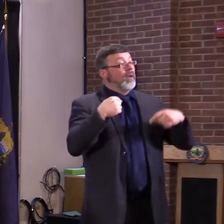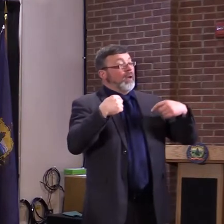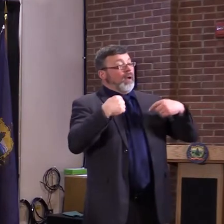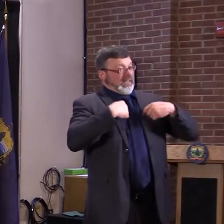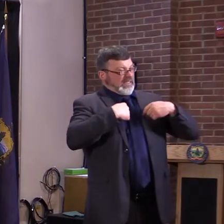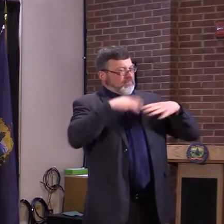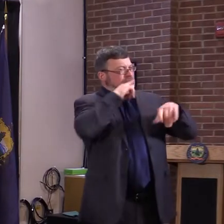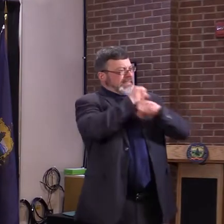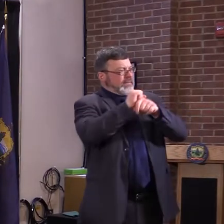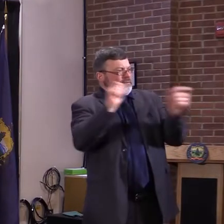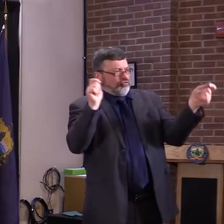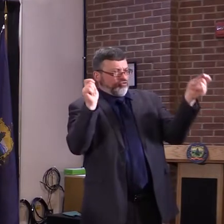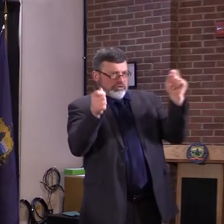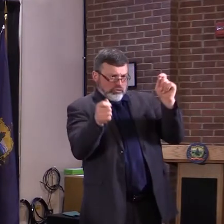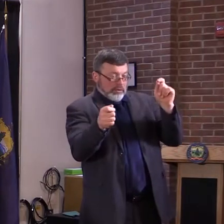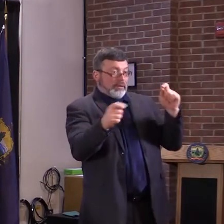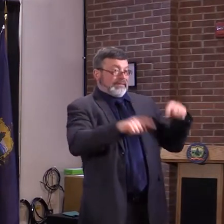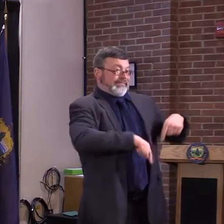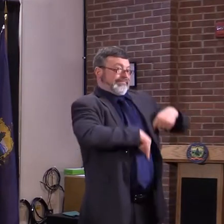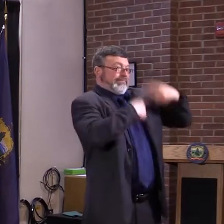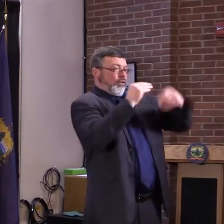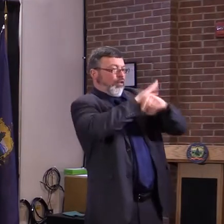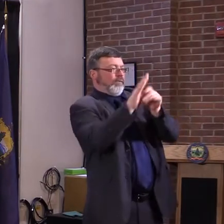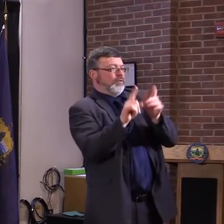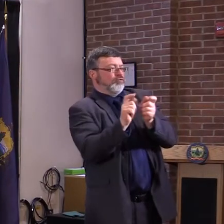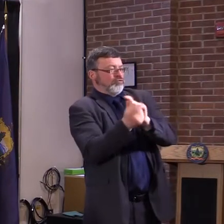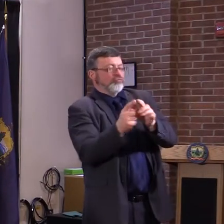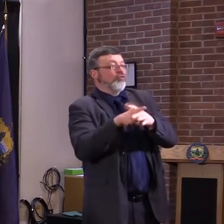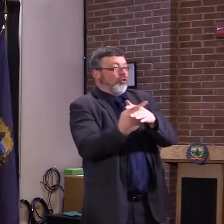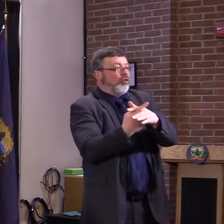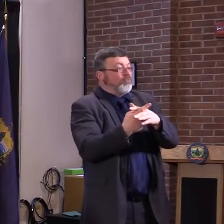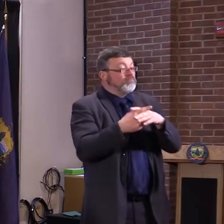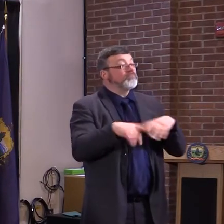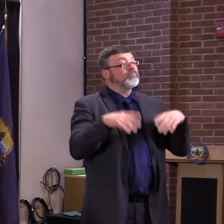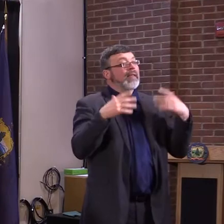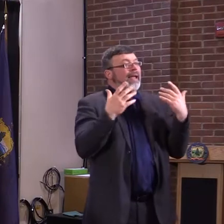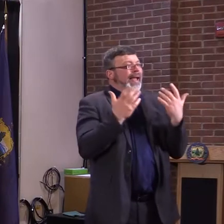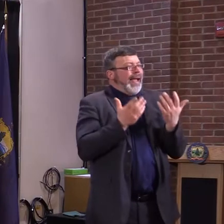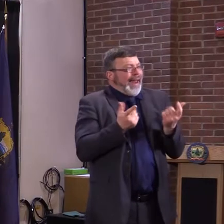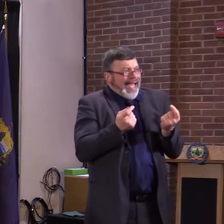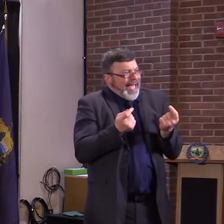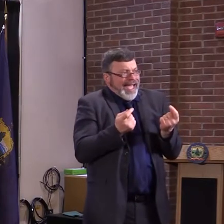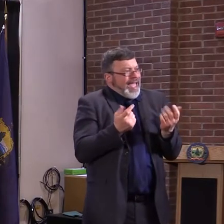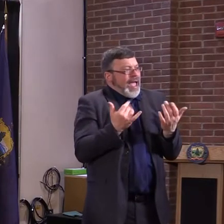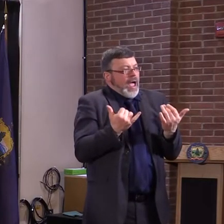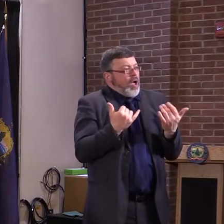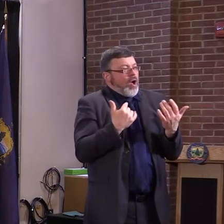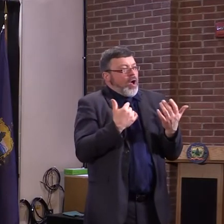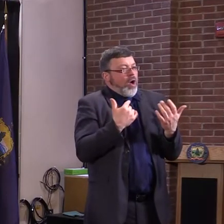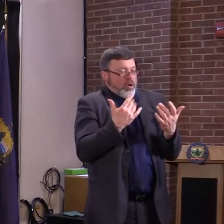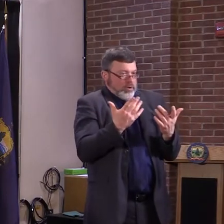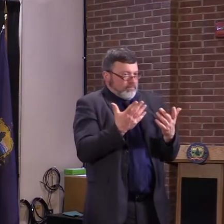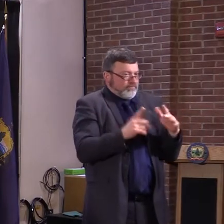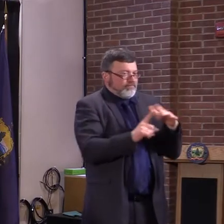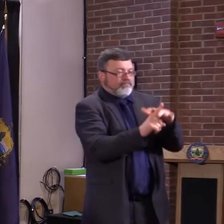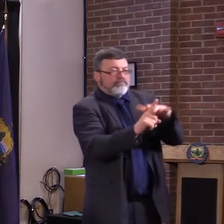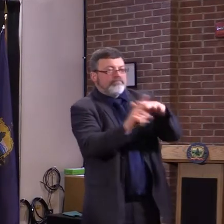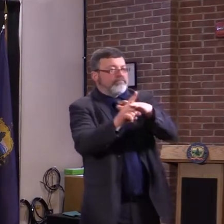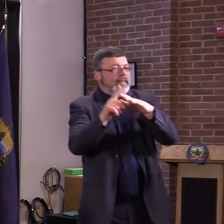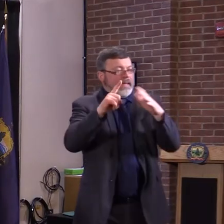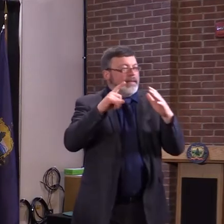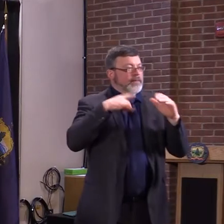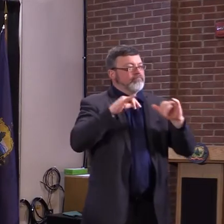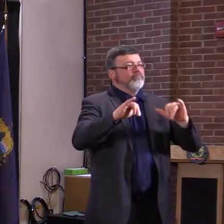pandemic, where an intervention occurs and we actually get to see real time the impact of that, I don't want to set us